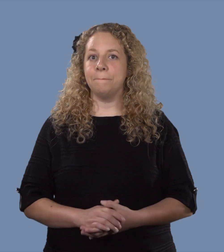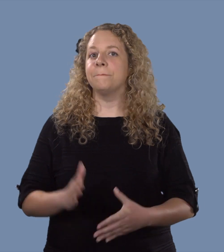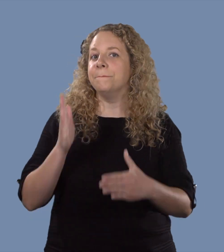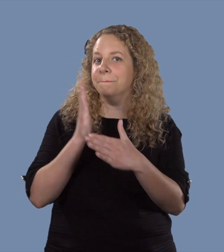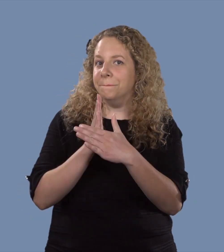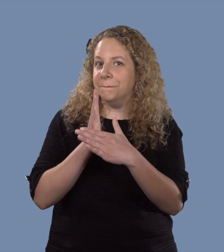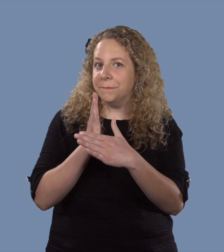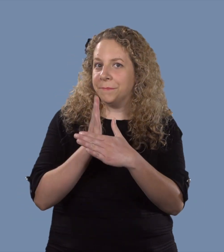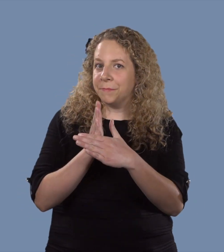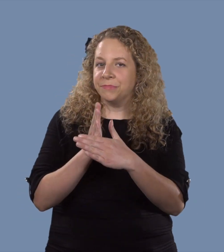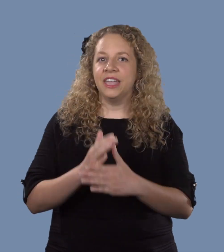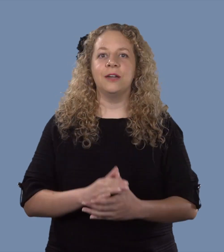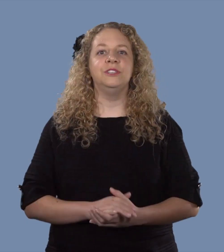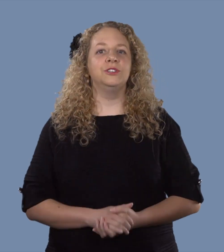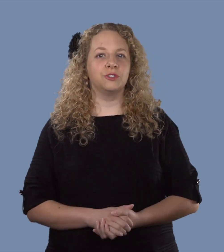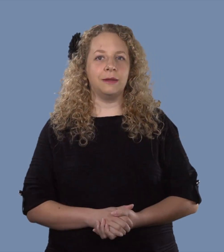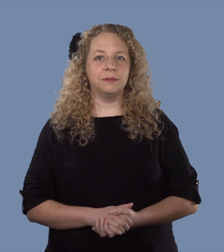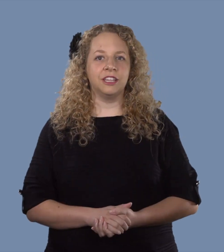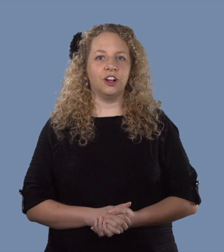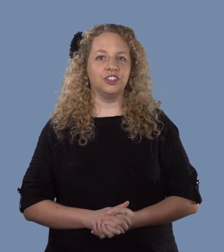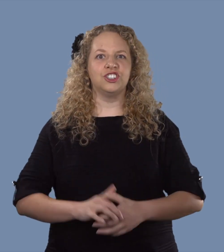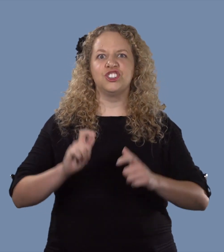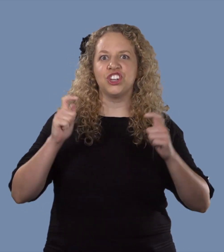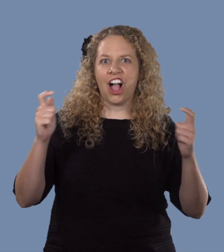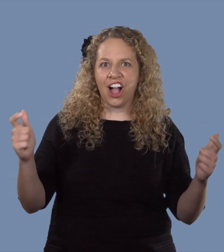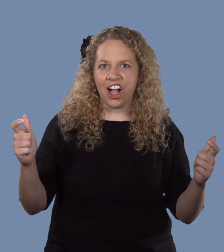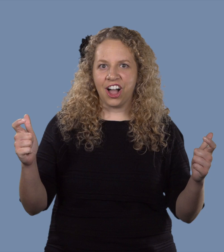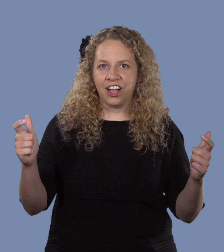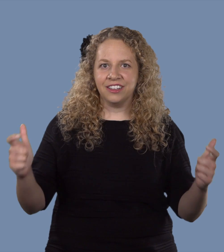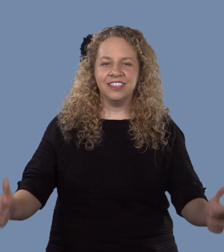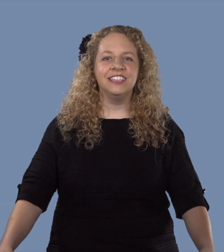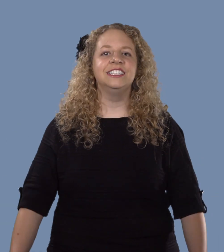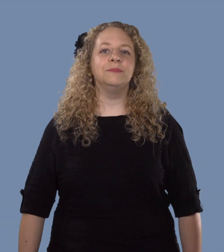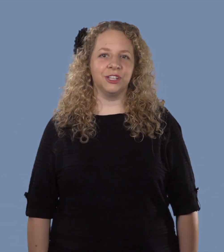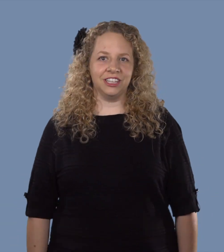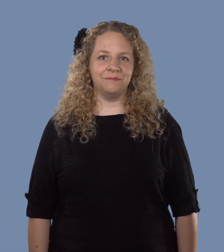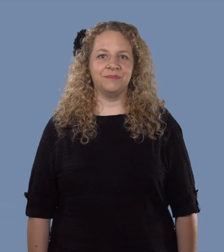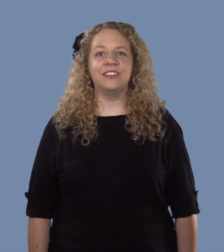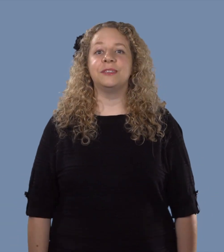Similarly, if something is near, you will use e. If something is medium distance, you will